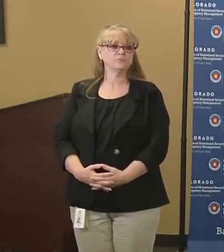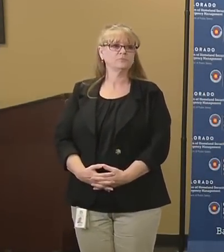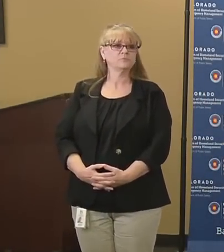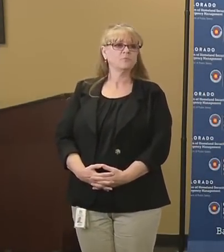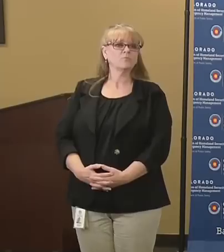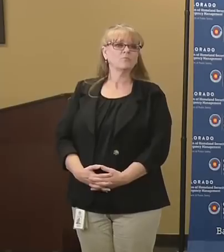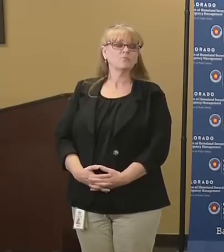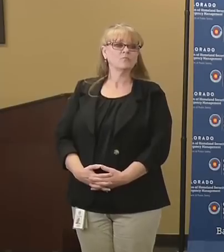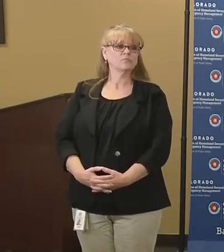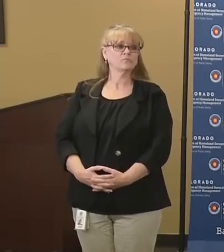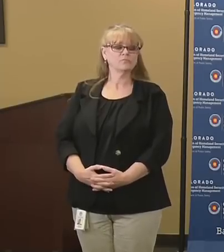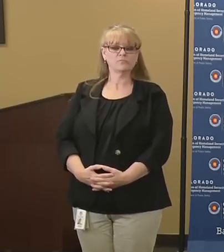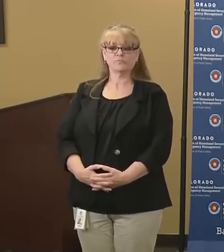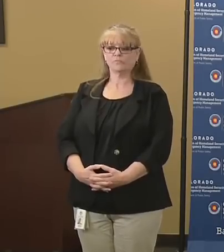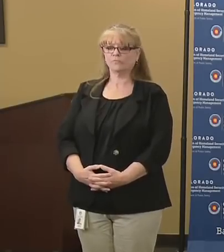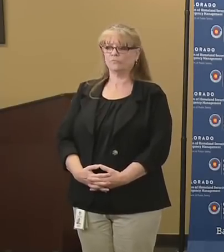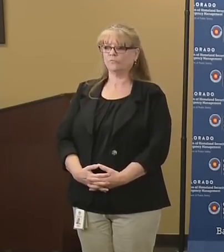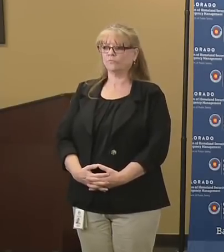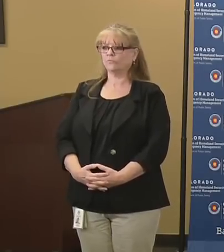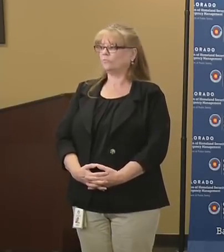Literally, X forms this amount of this.